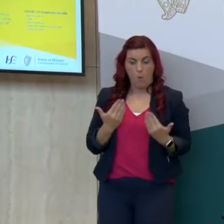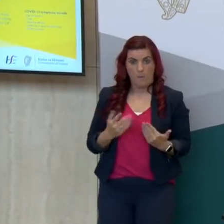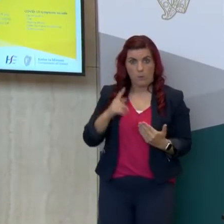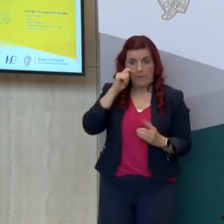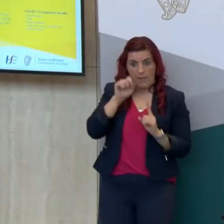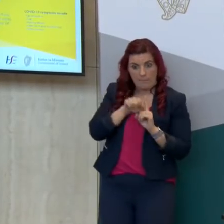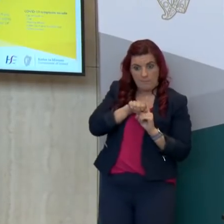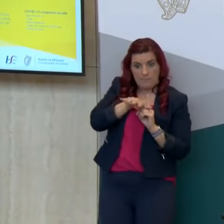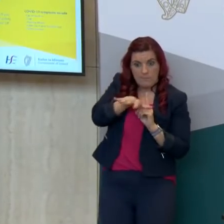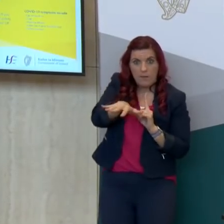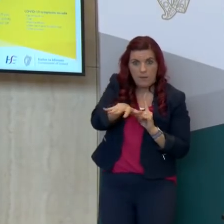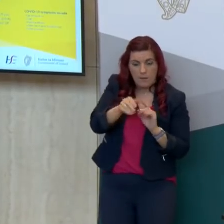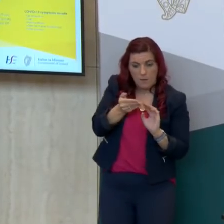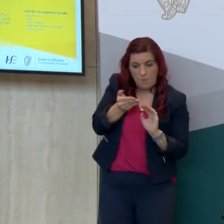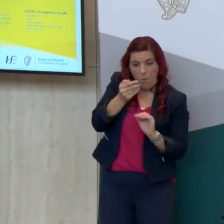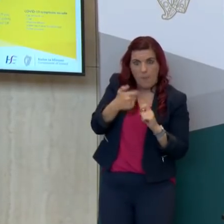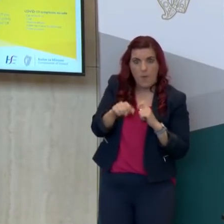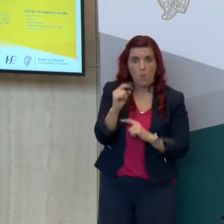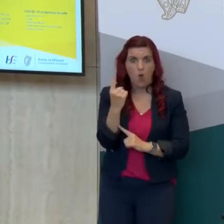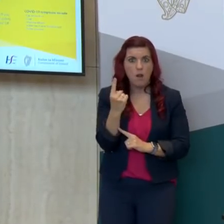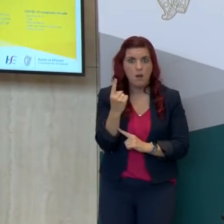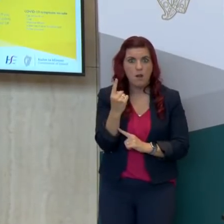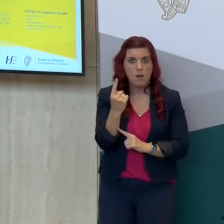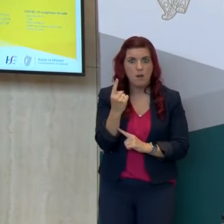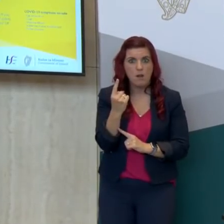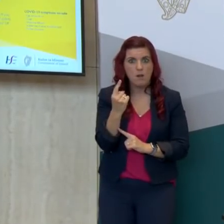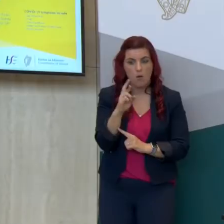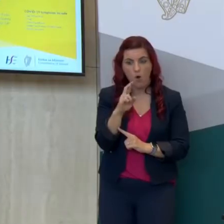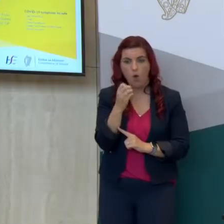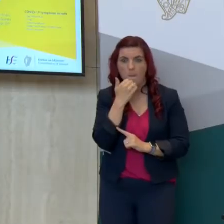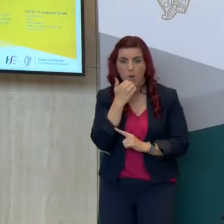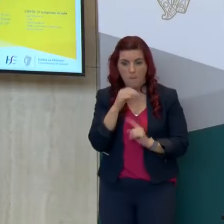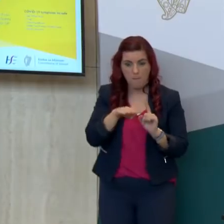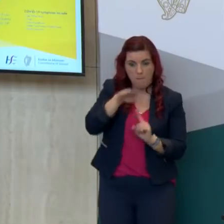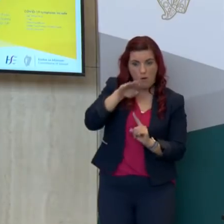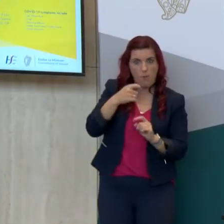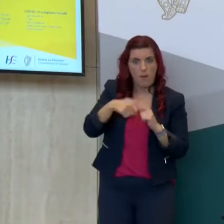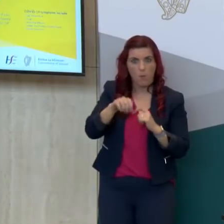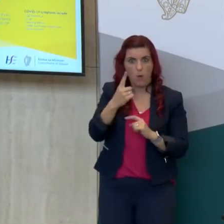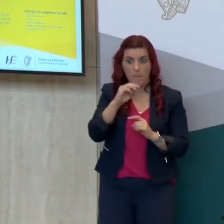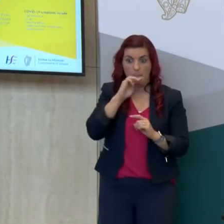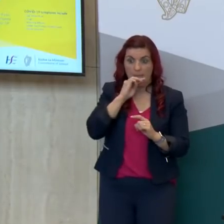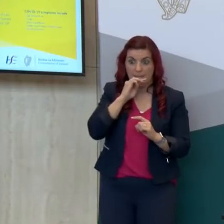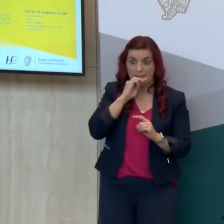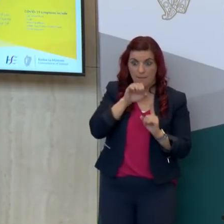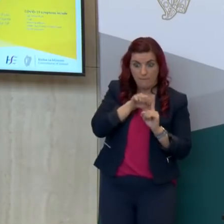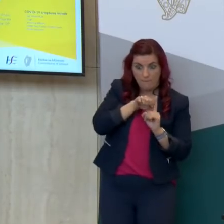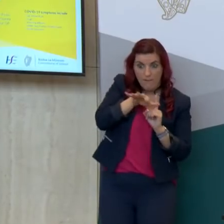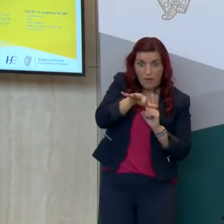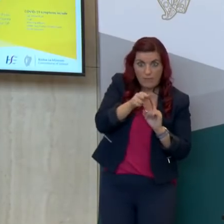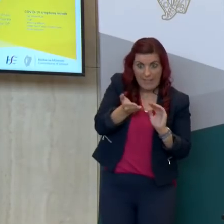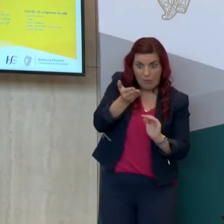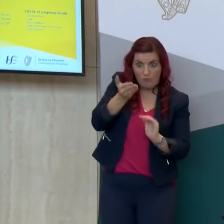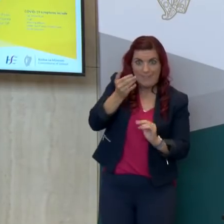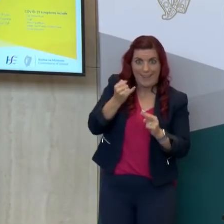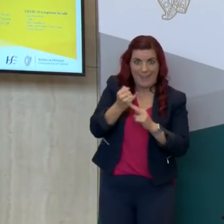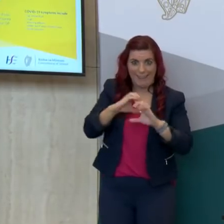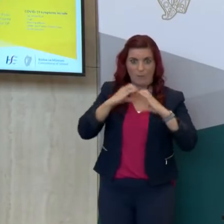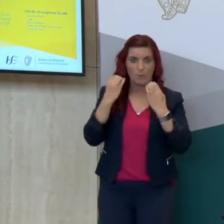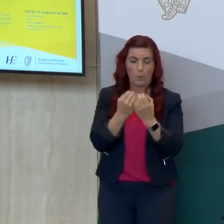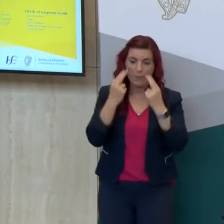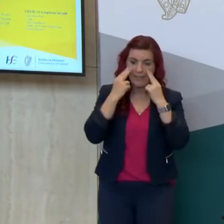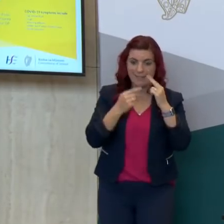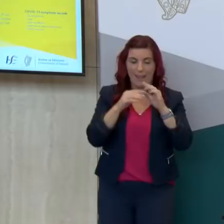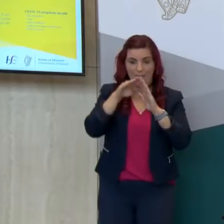number is still above 1, which means that the virus is increasing in our communities. We need to get it back below 1.